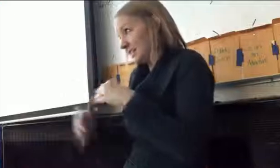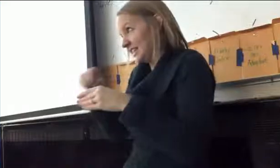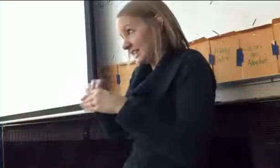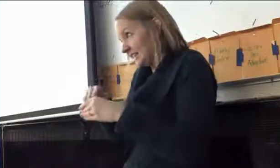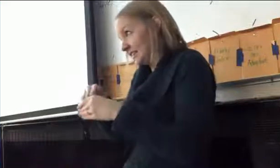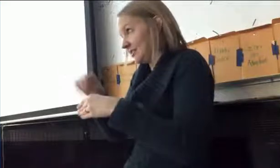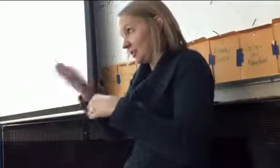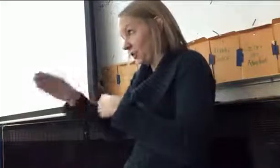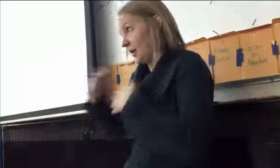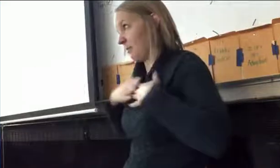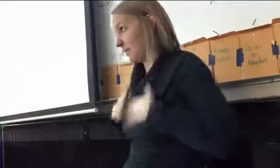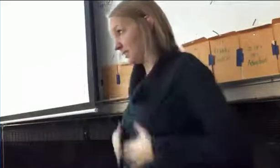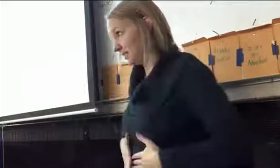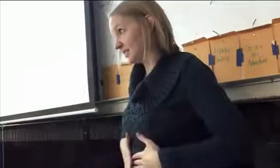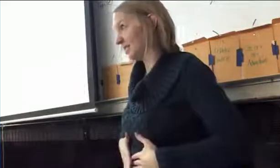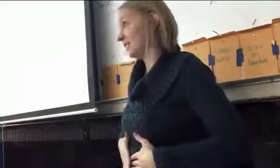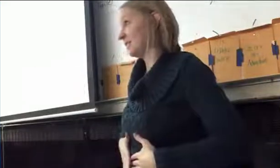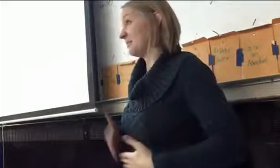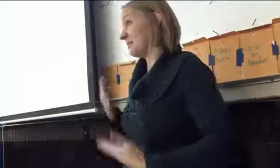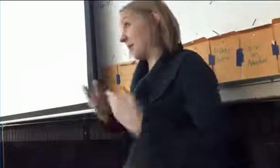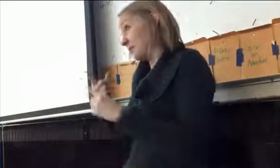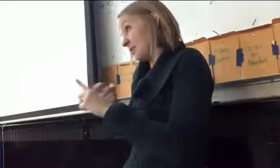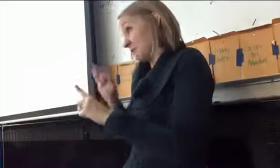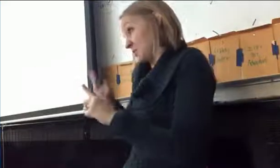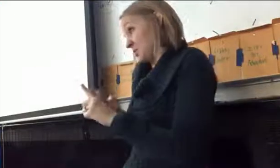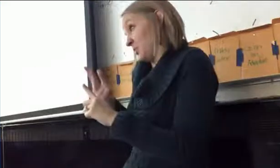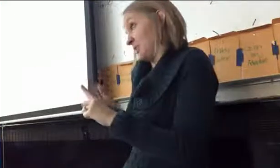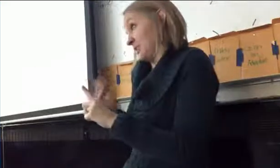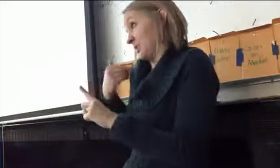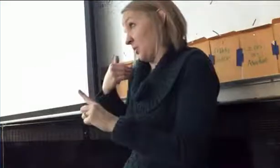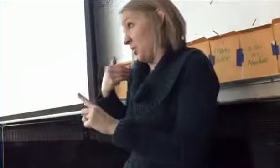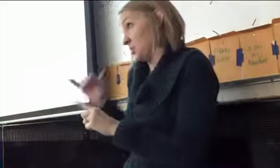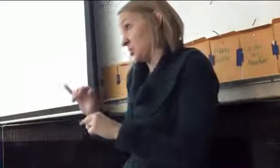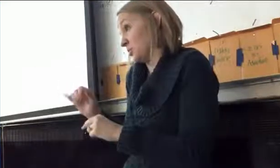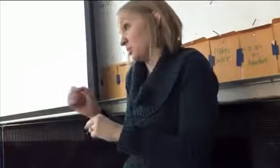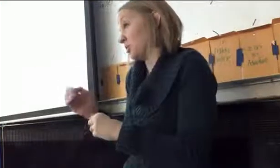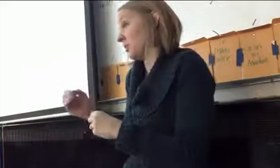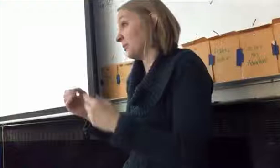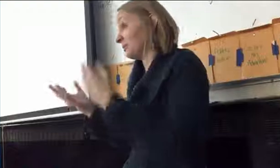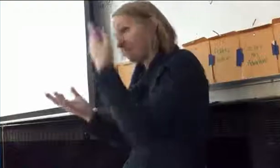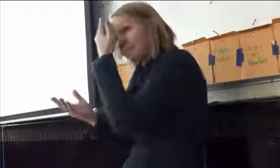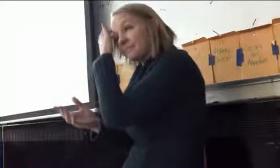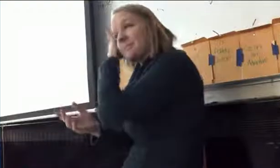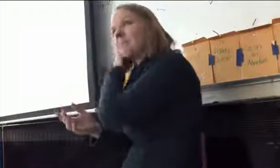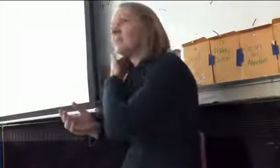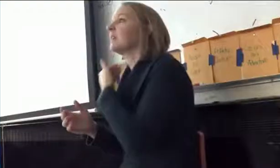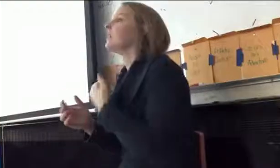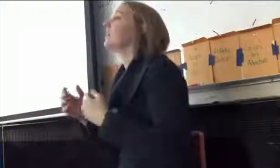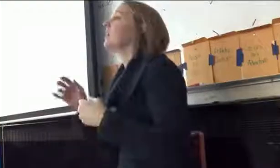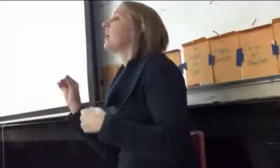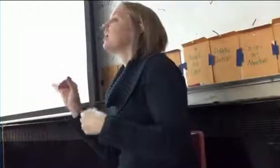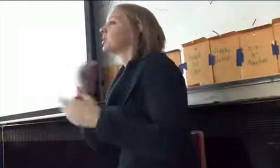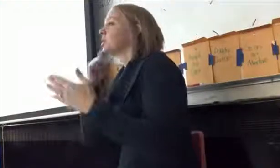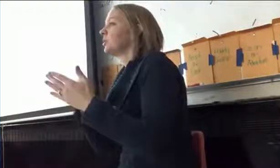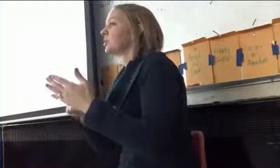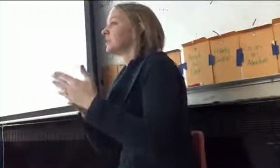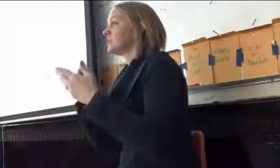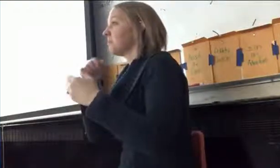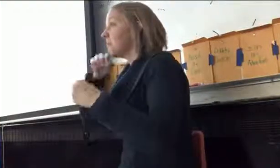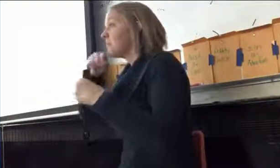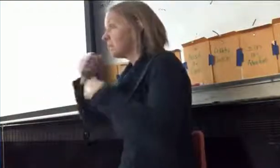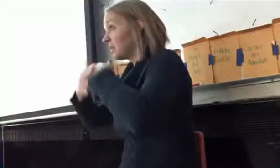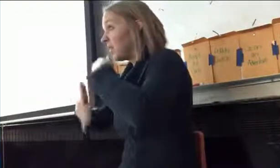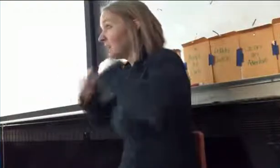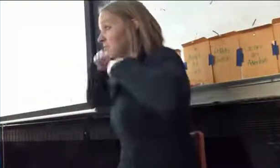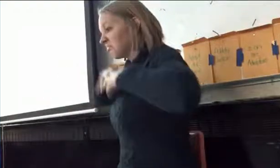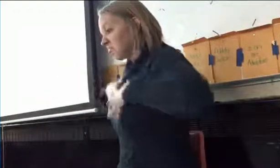acid. So, you have that problem right there. Another issue, too, is if you notice, he has blood all over him.